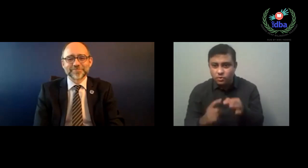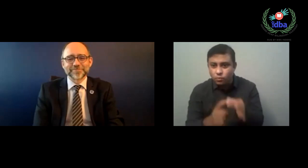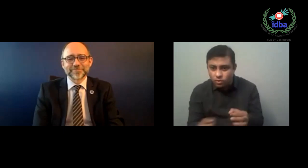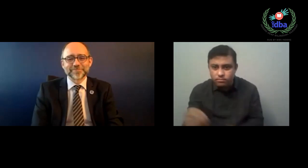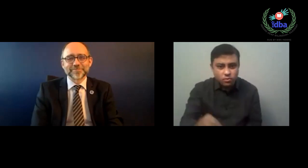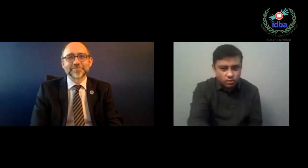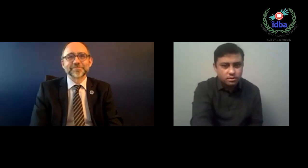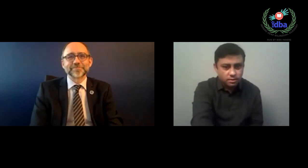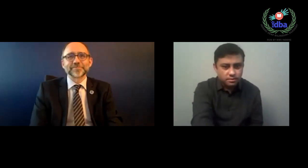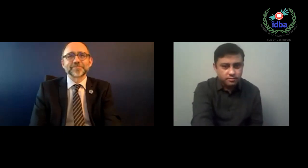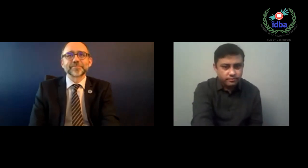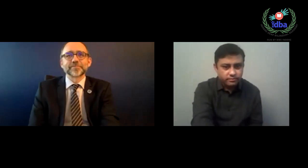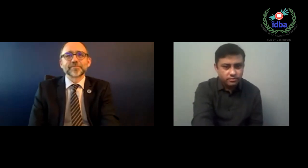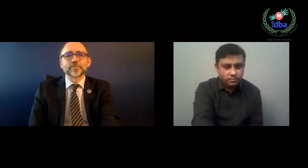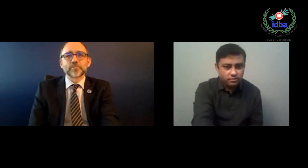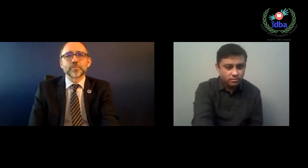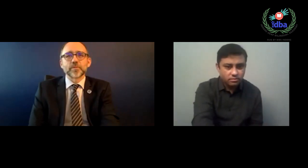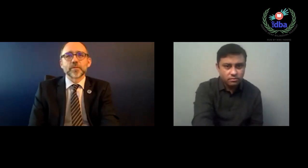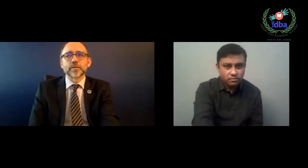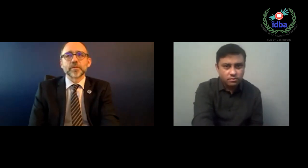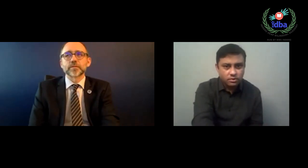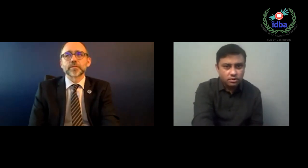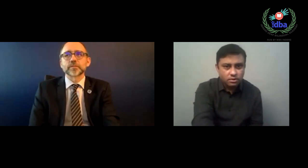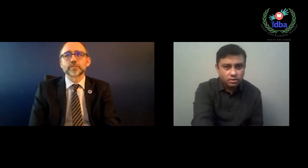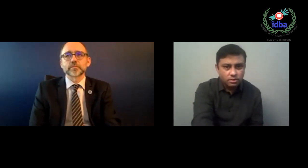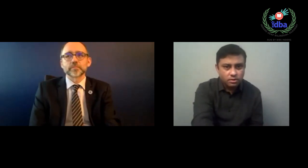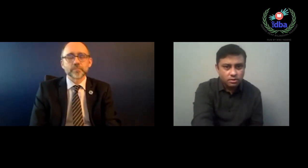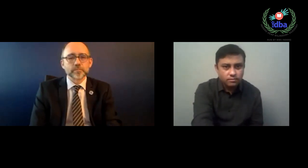students are deprived of language. They do not get the.